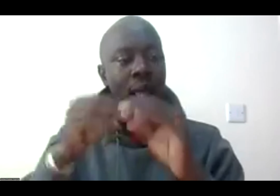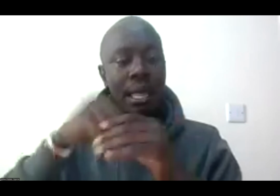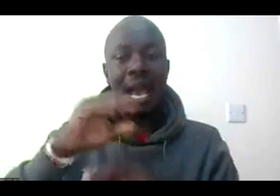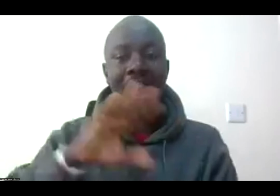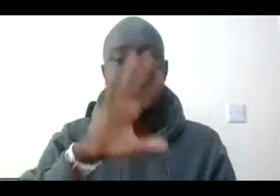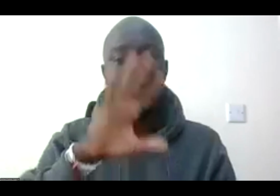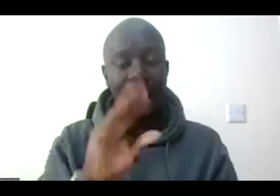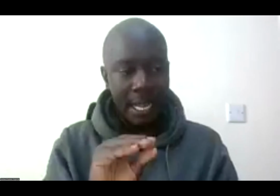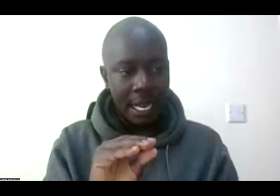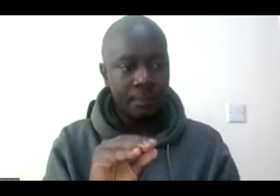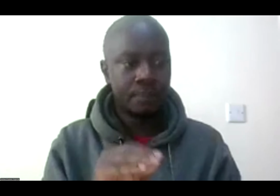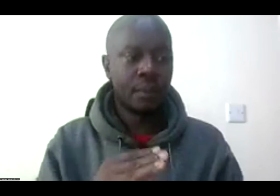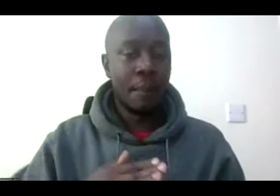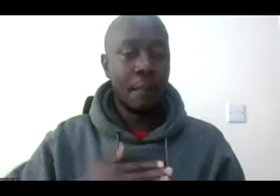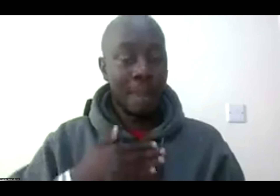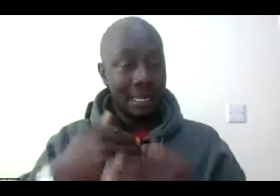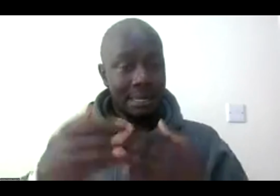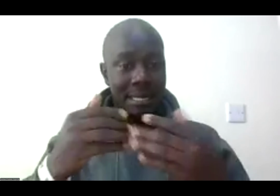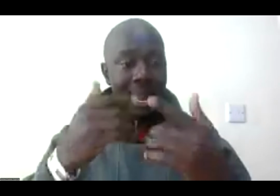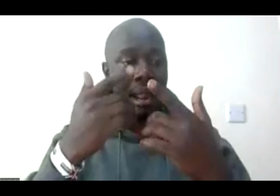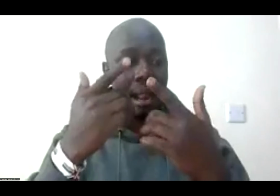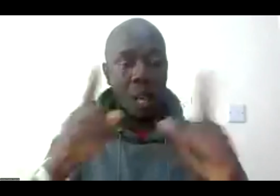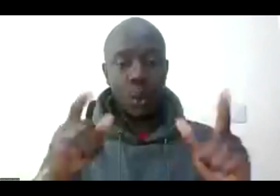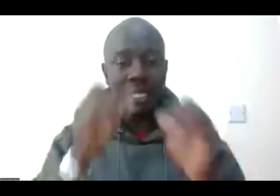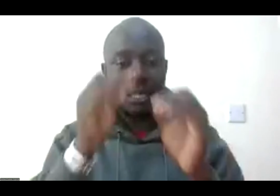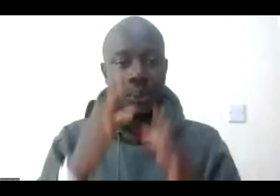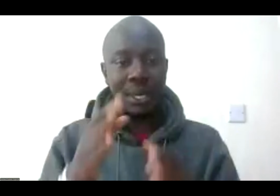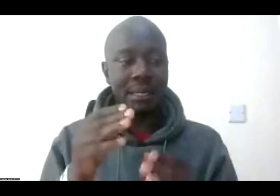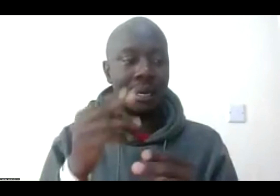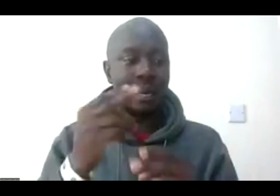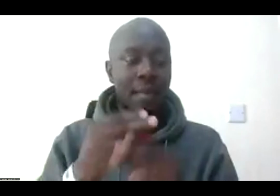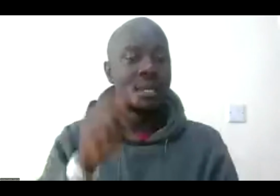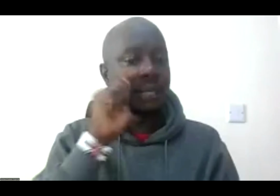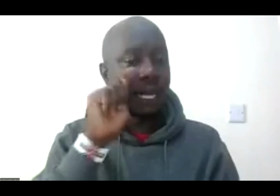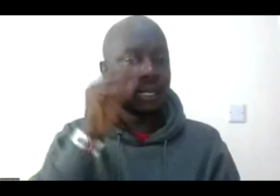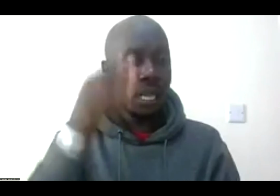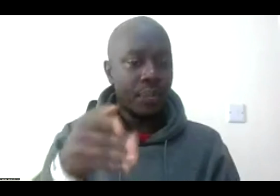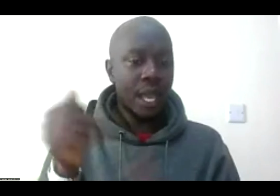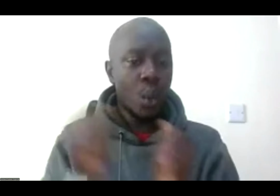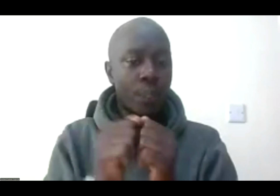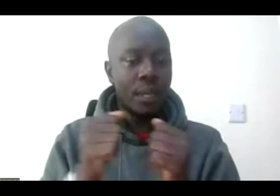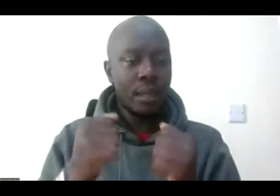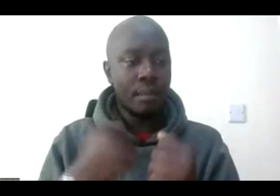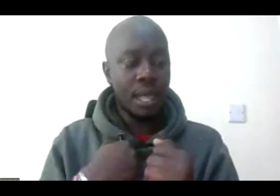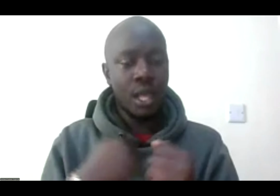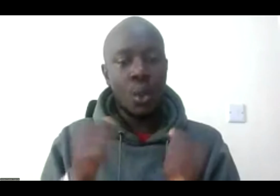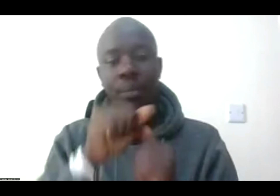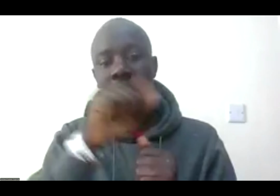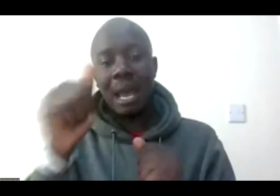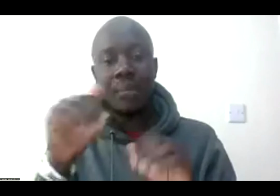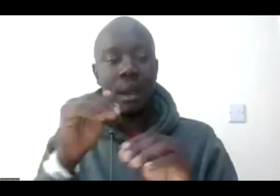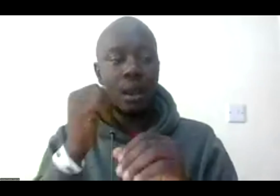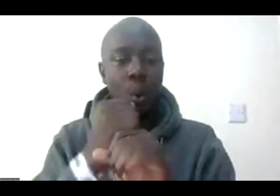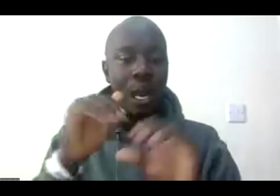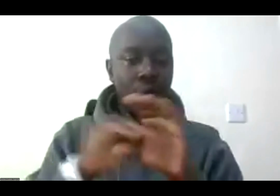And also, we are looking forward for an opportunity for collaboration here in Africa. And my sign language interpreter for today will